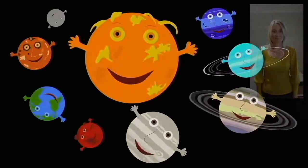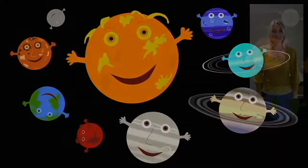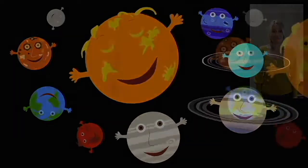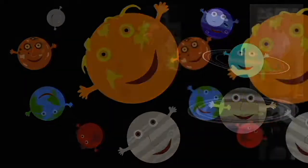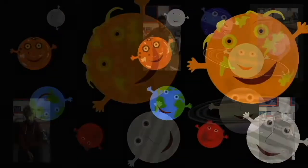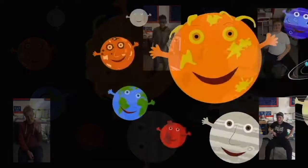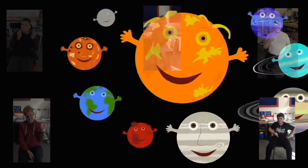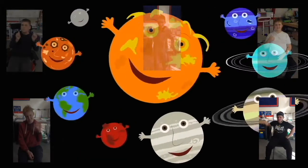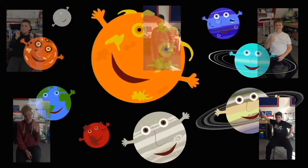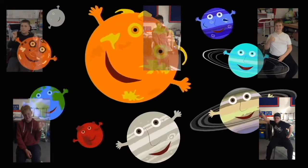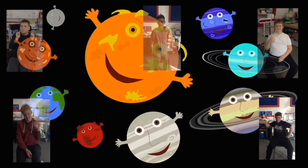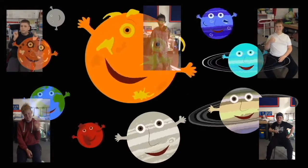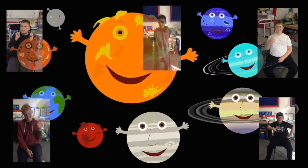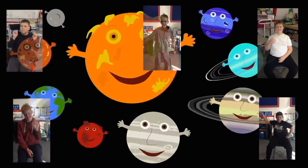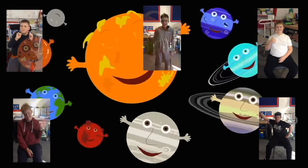We are the